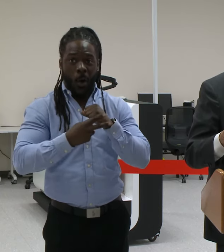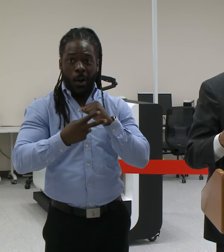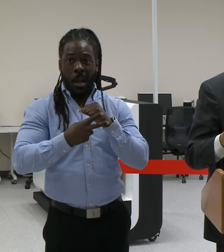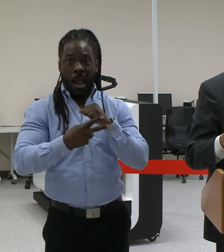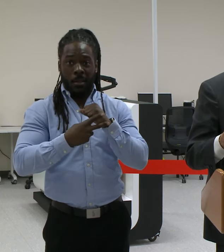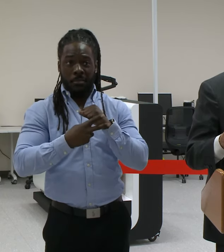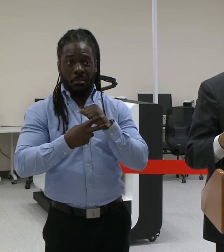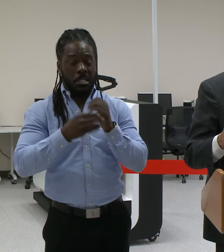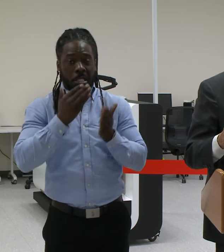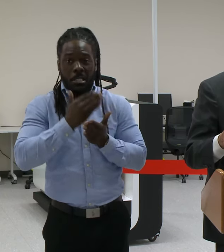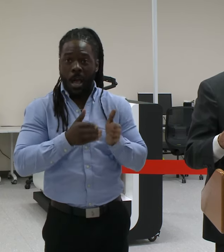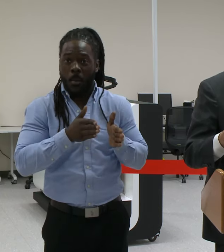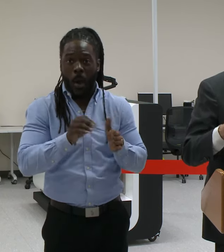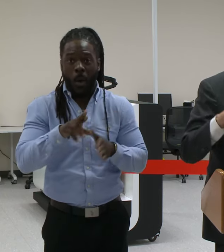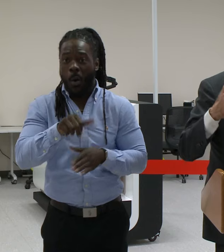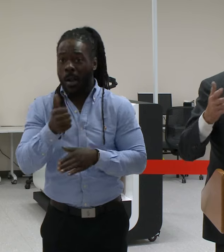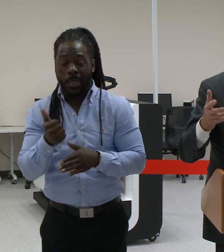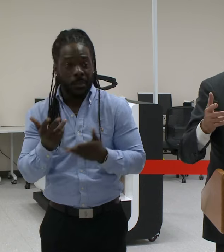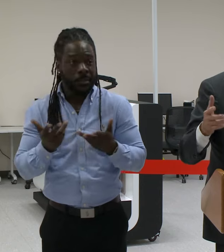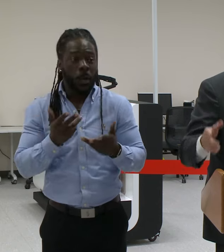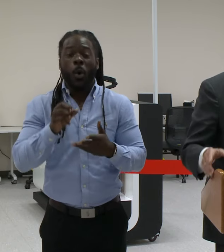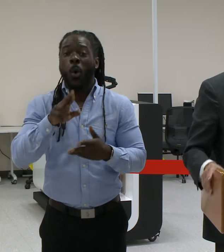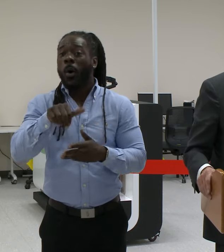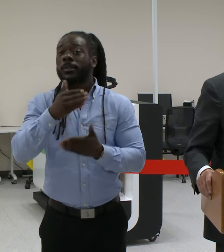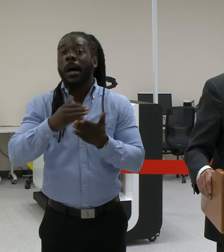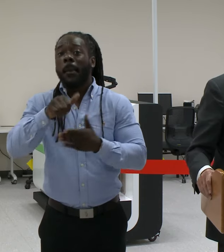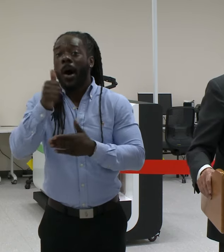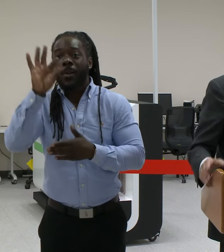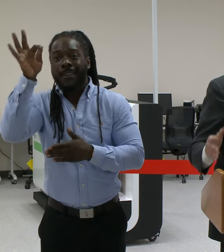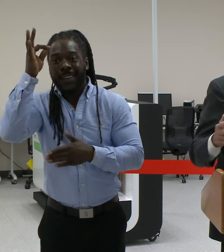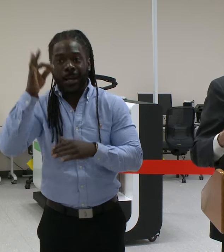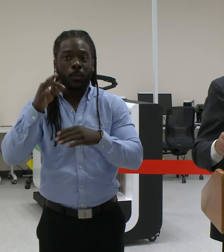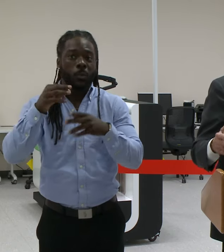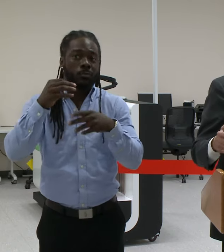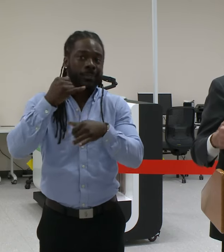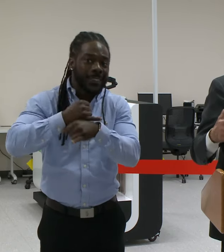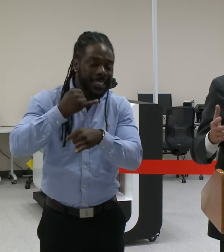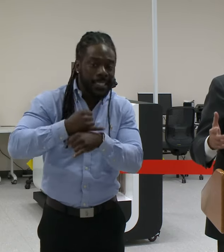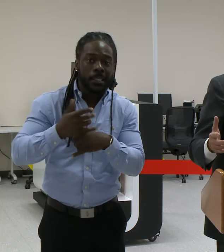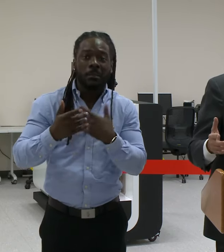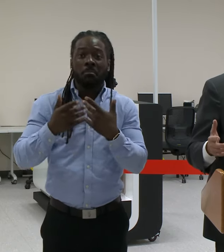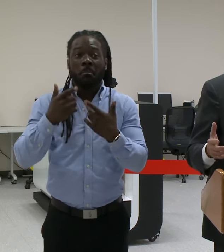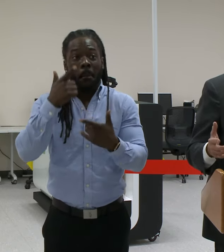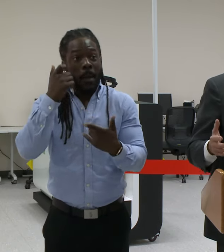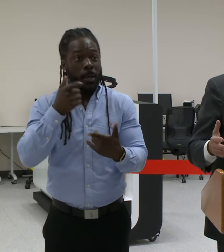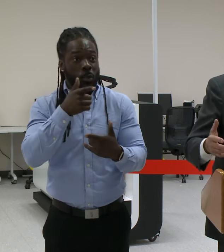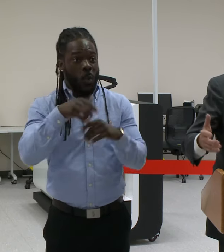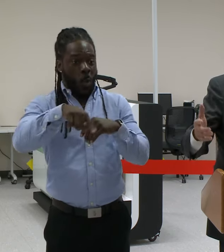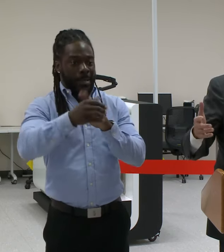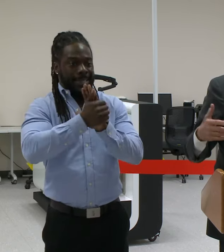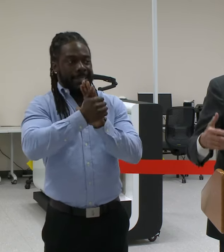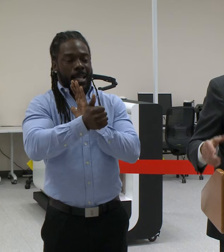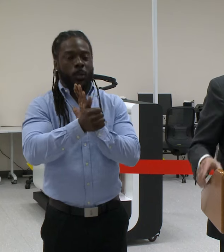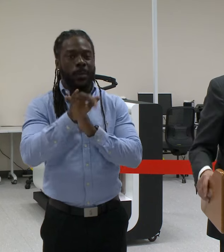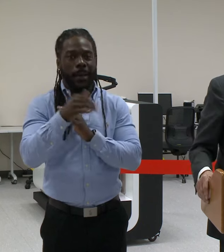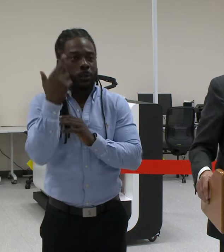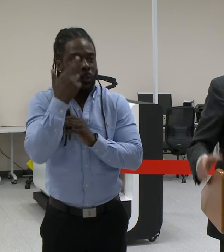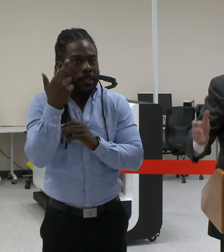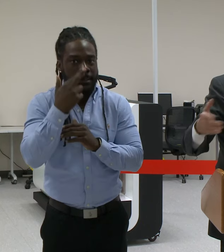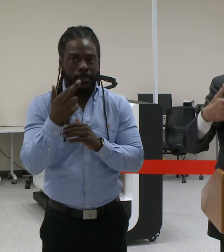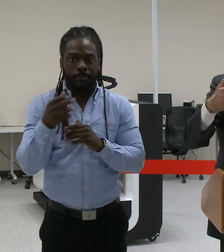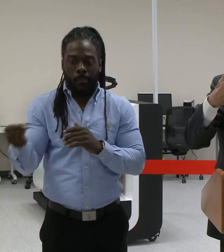capacity or another, or at some other maybe federal facility, and have been, and because of your skills, you've been